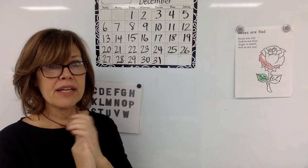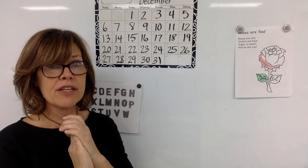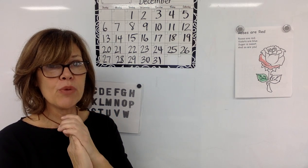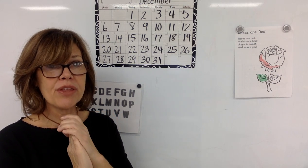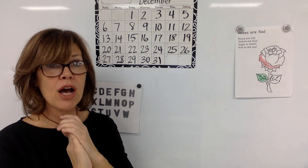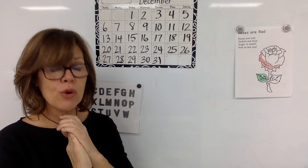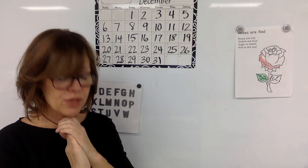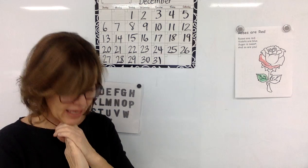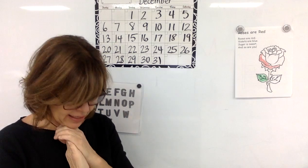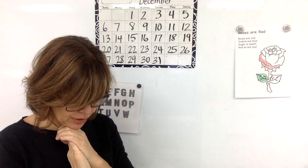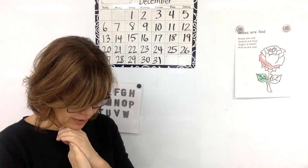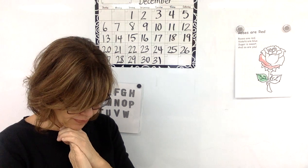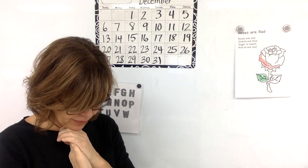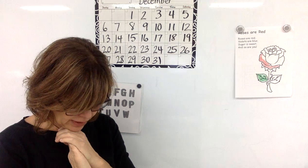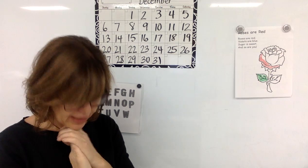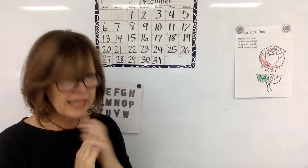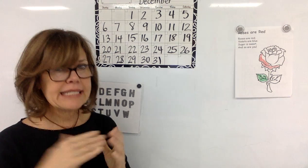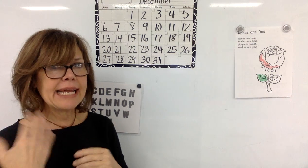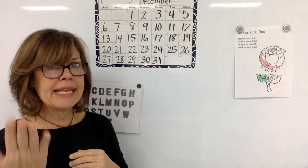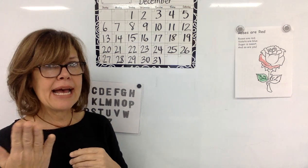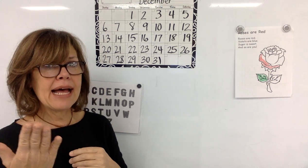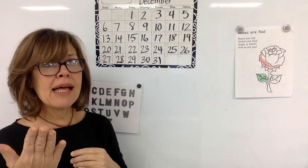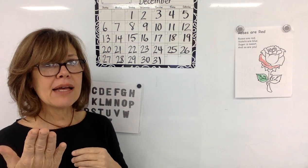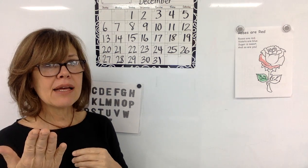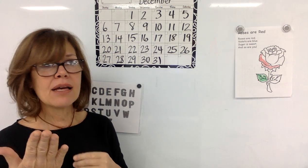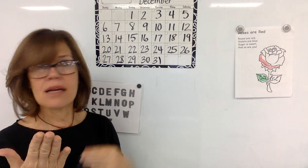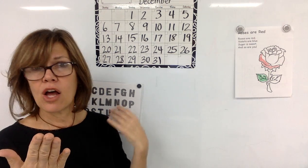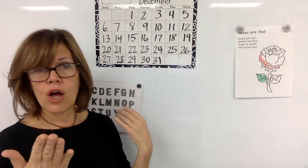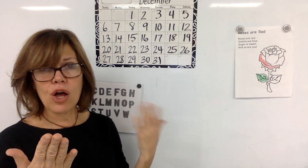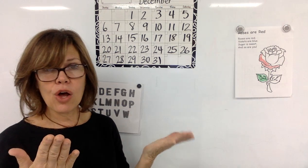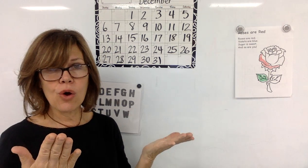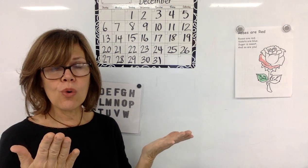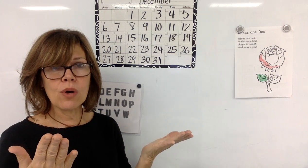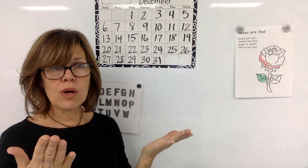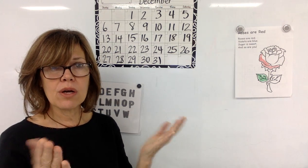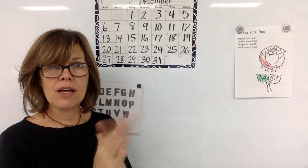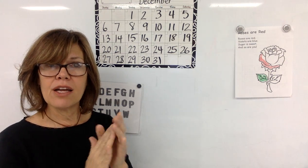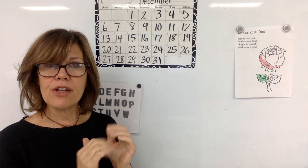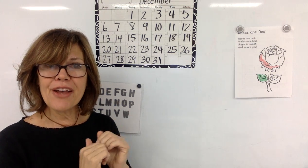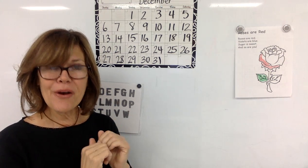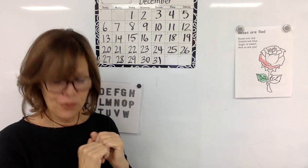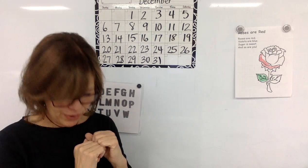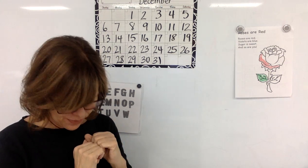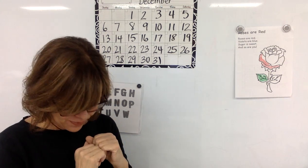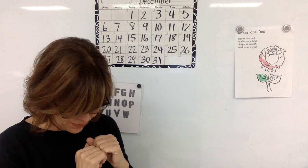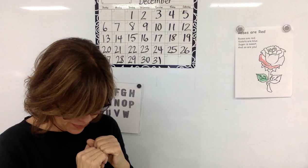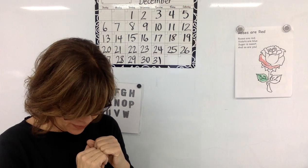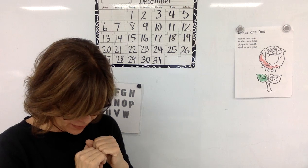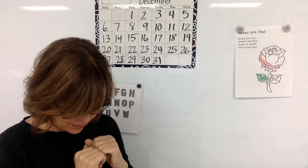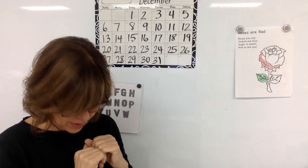ended with an O sound. Say na, O, no.